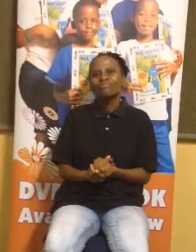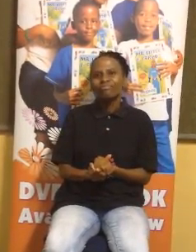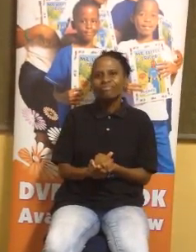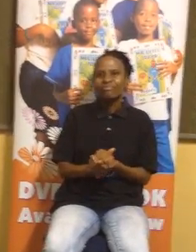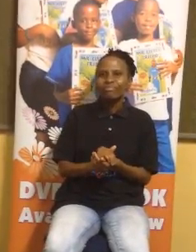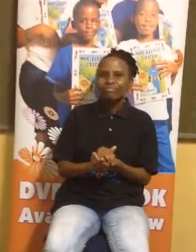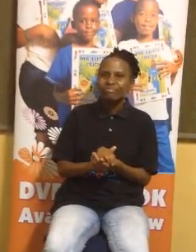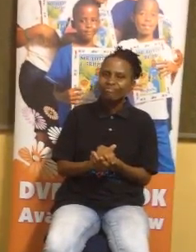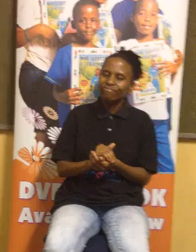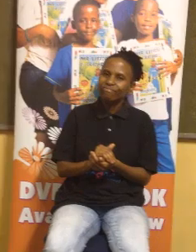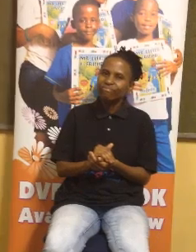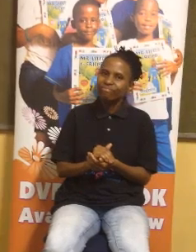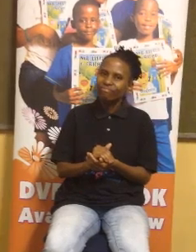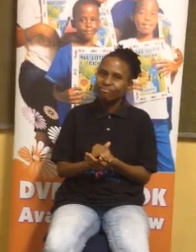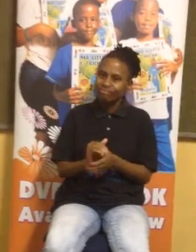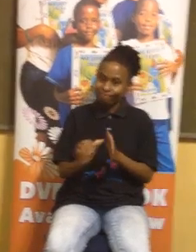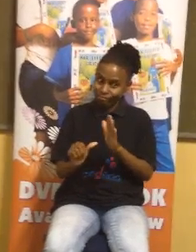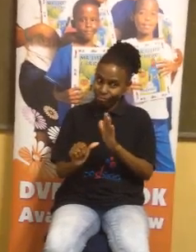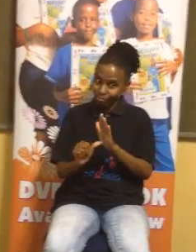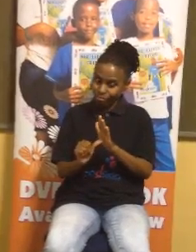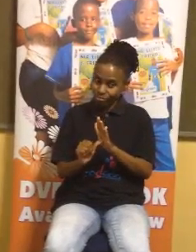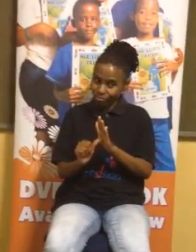good, healthy habits at a young age.